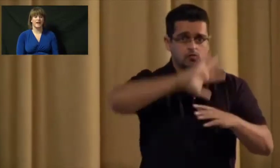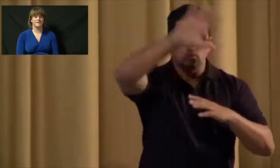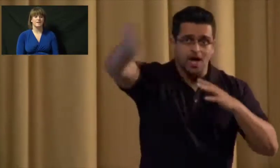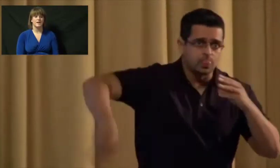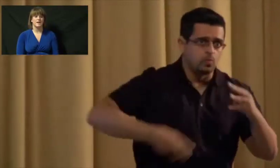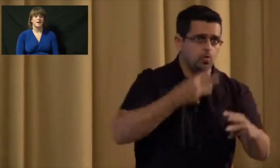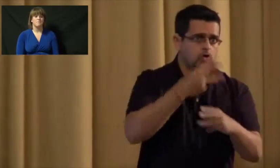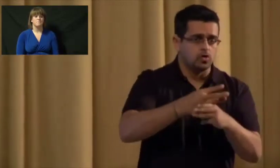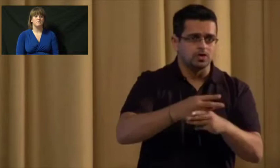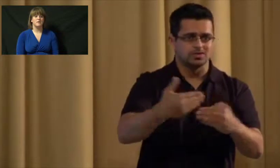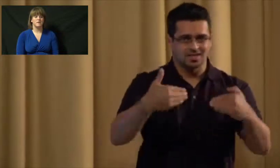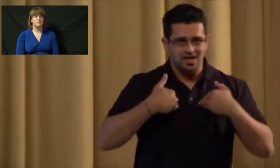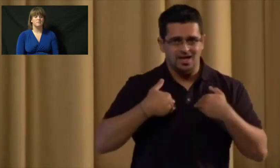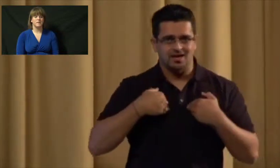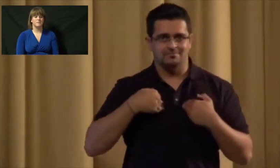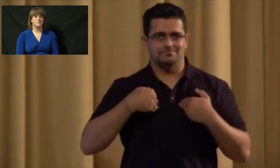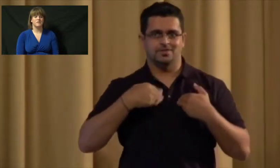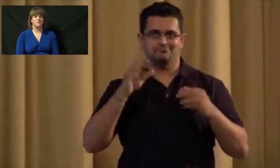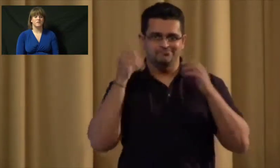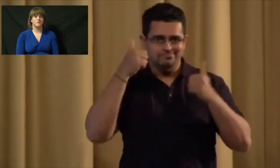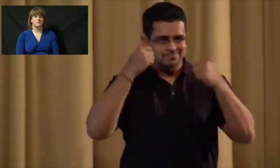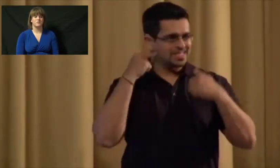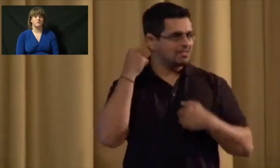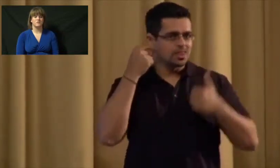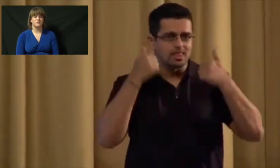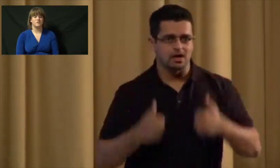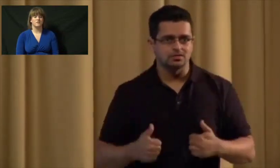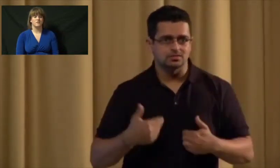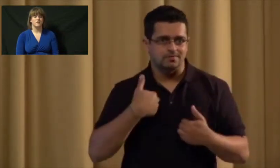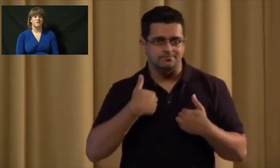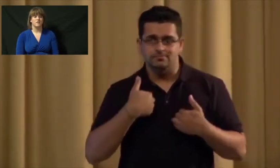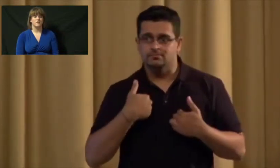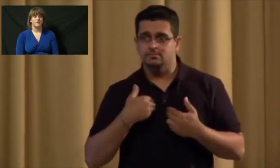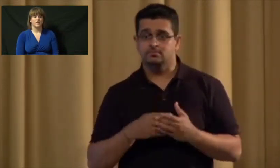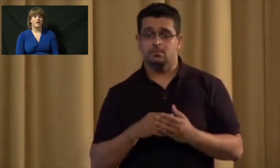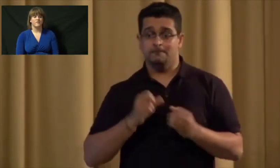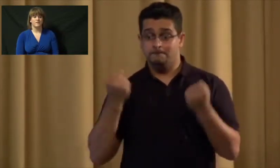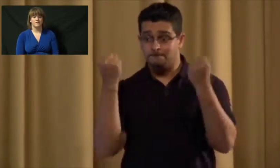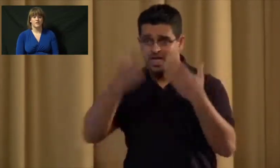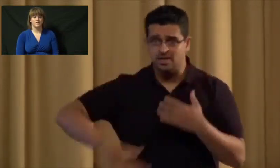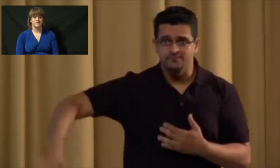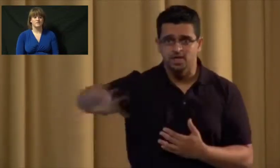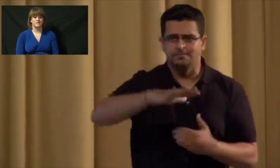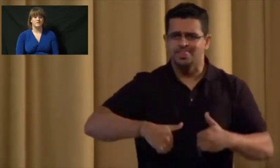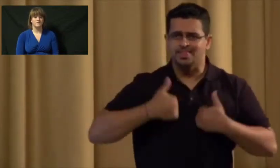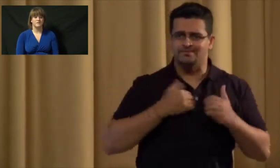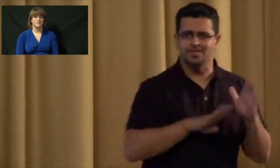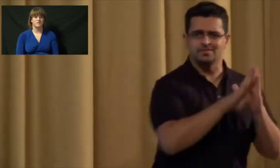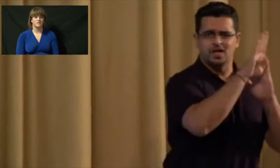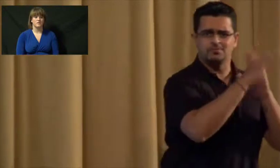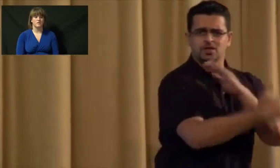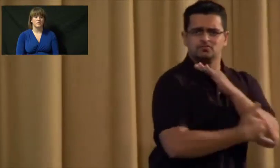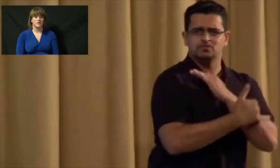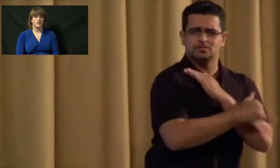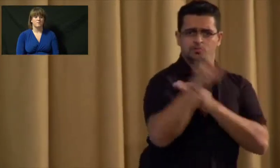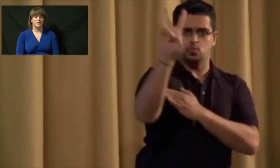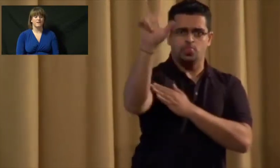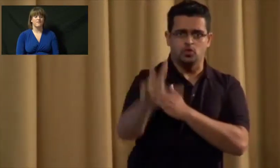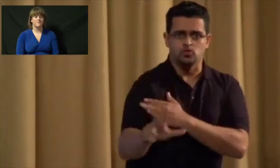278 million people in the world have hearing loss. Many of them